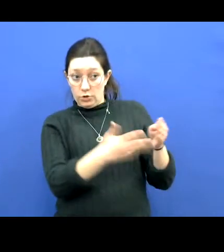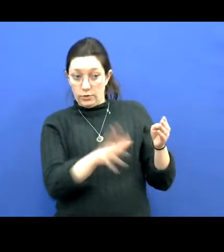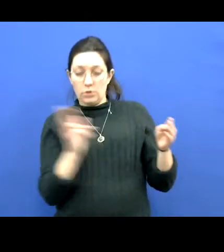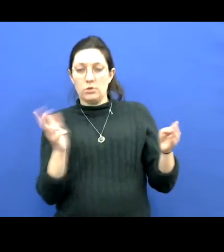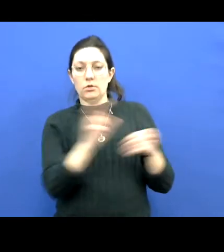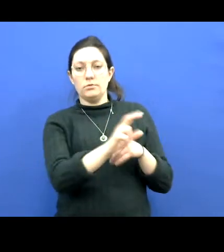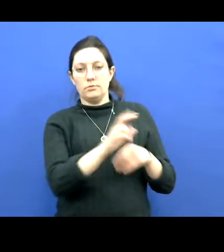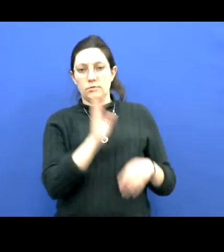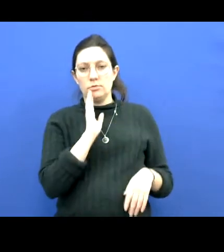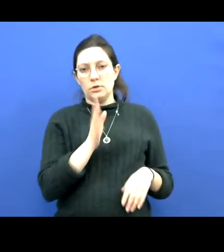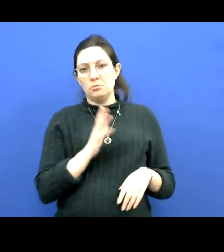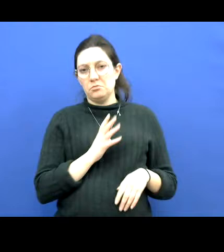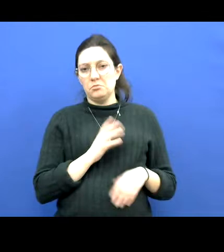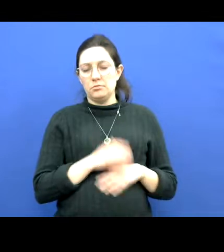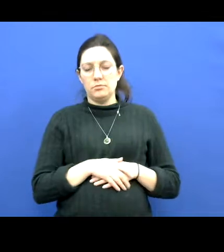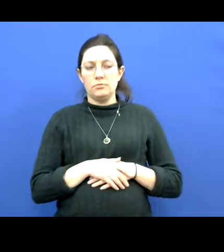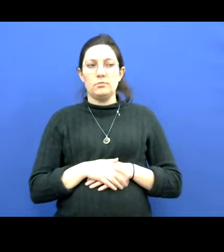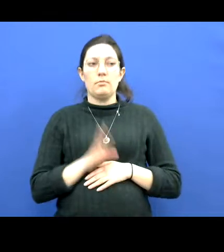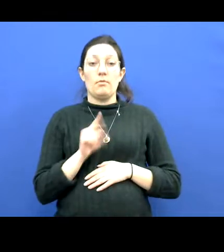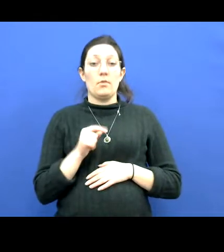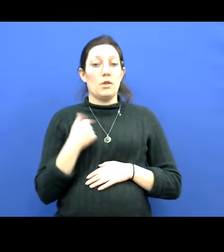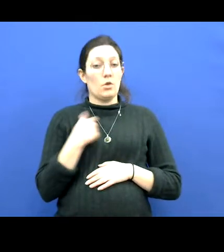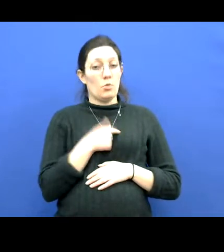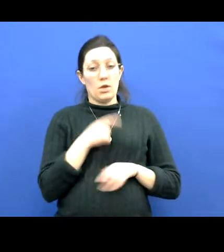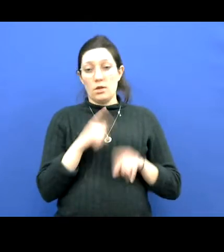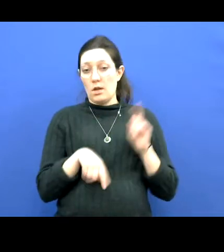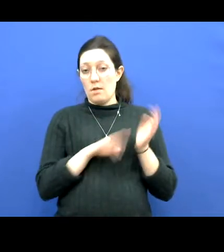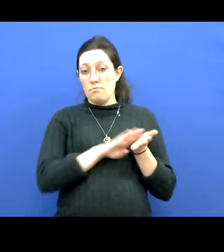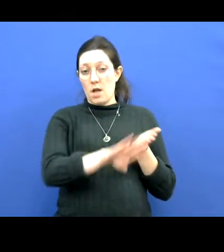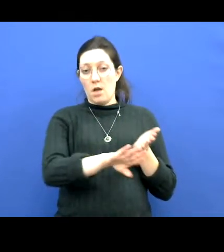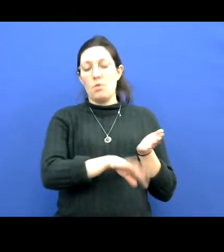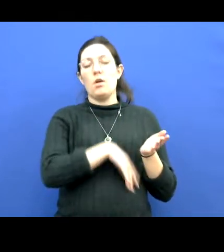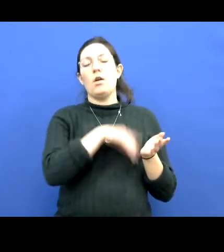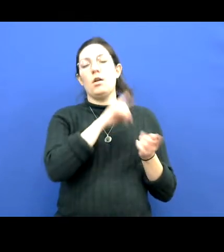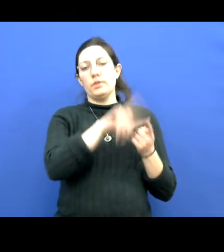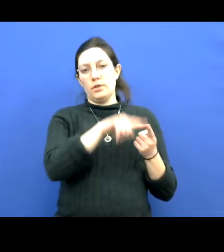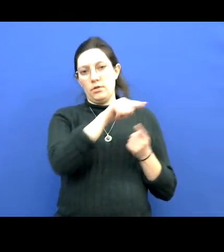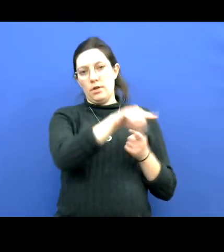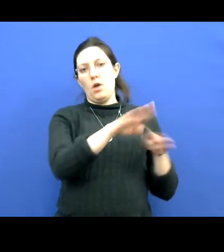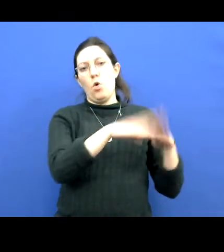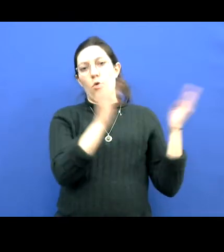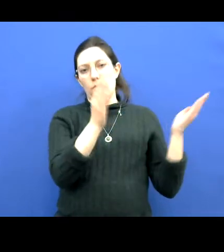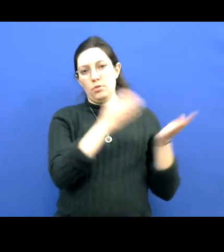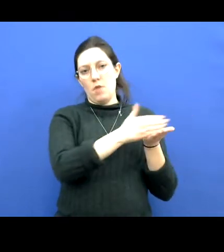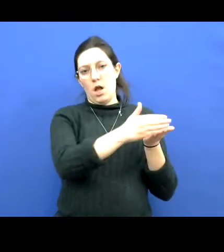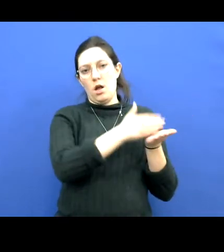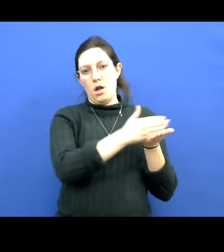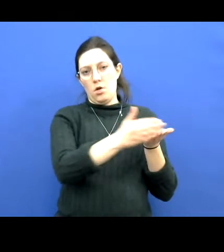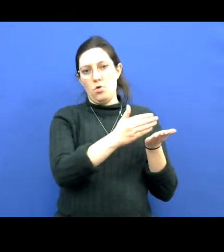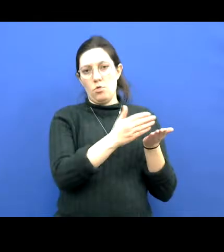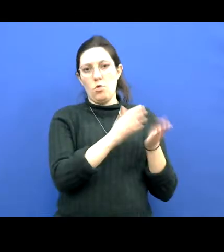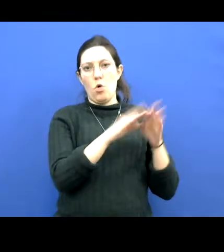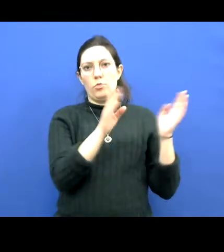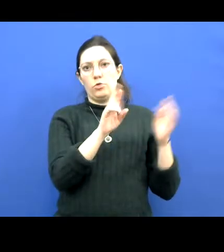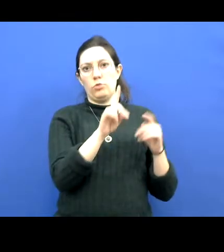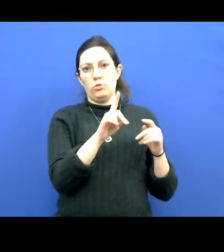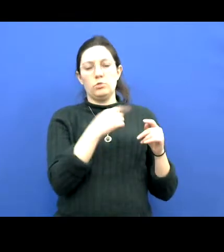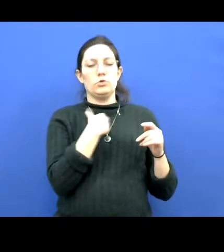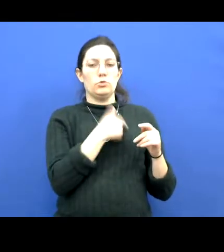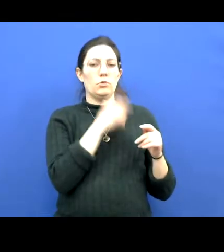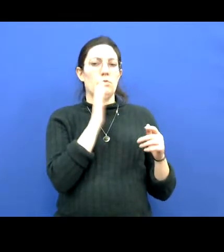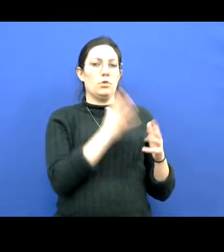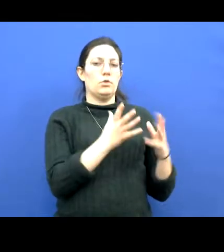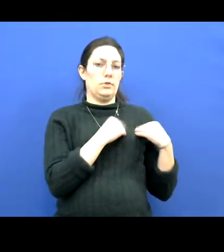But we're not allowed to plow unless it's a public road. So we'll be taking dedication of both these